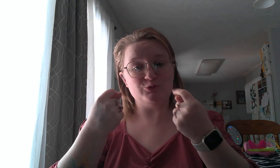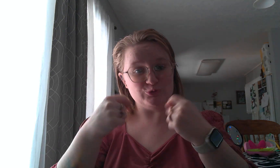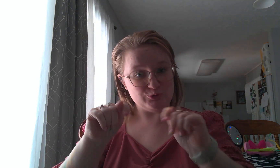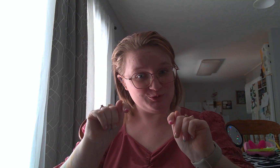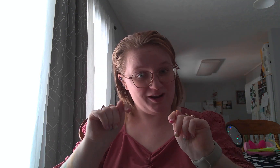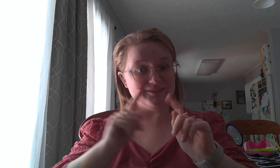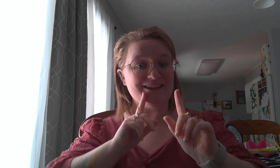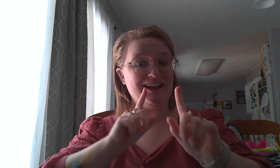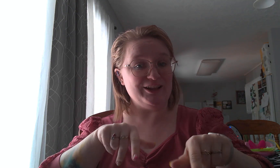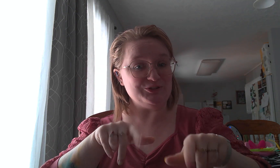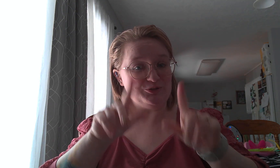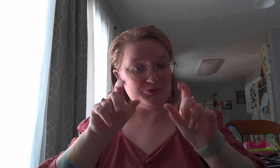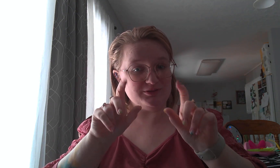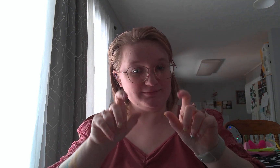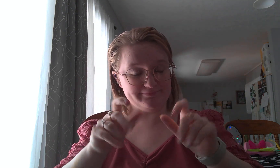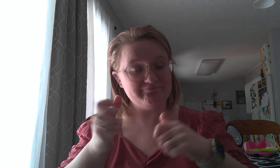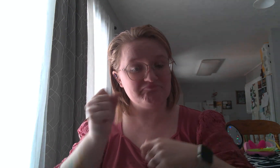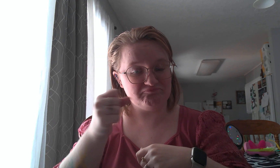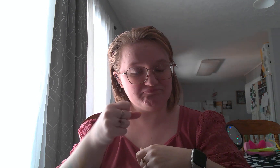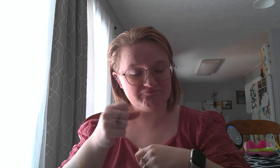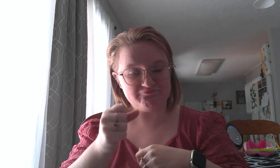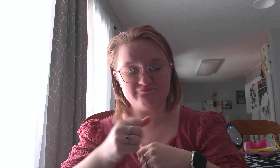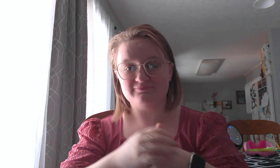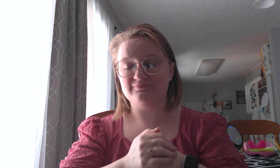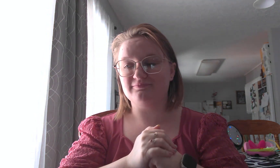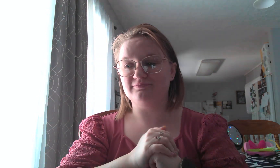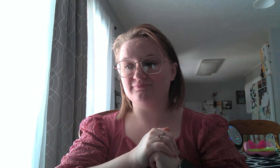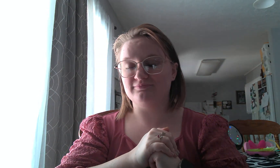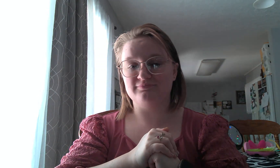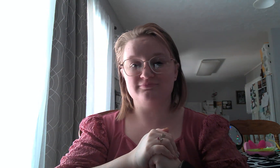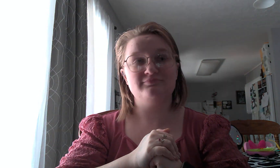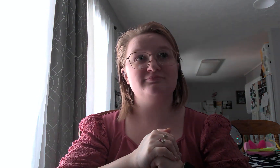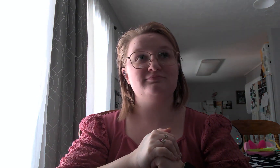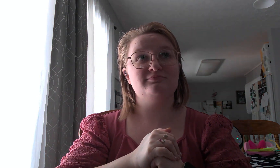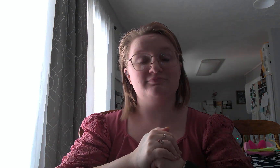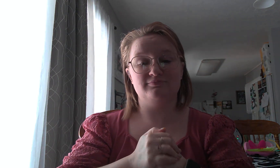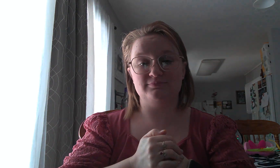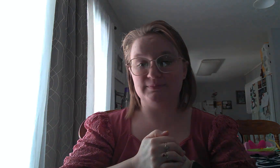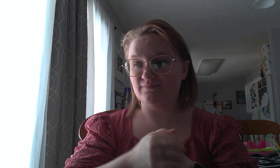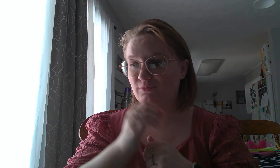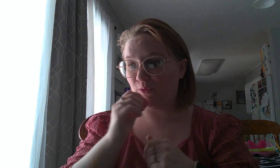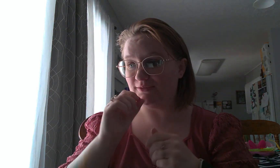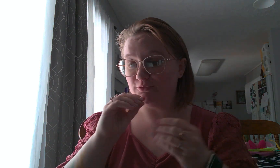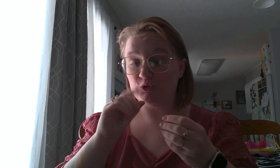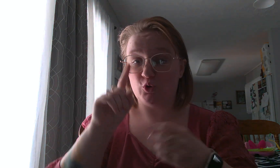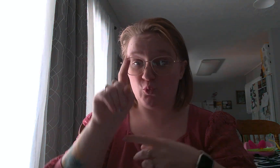However, for this assignment, I'm going to answer several questions.